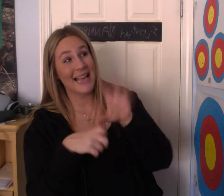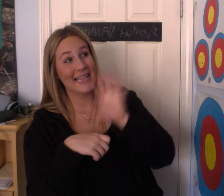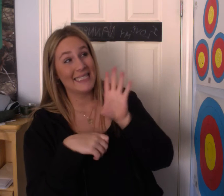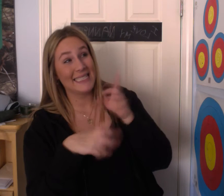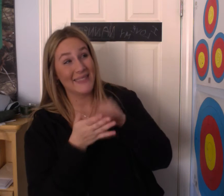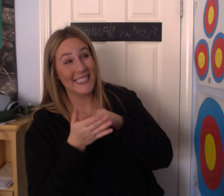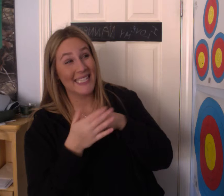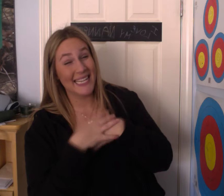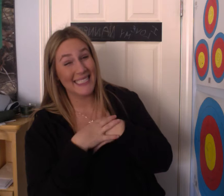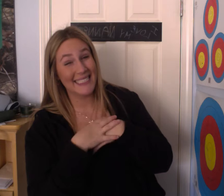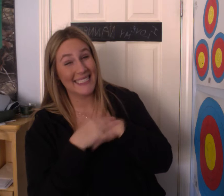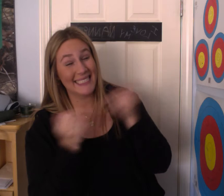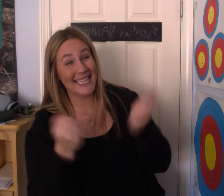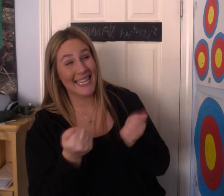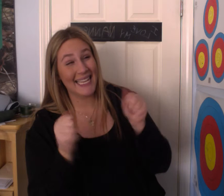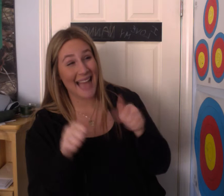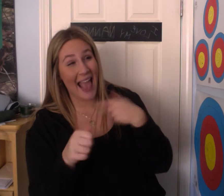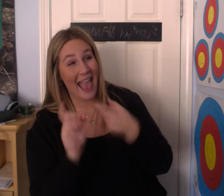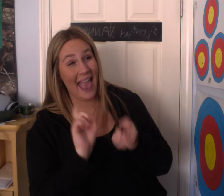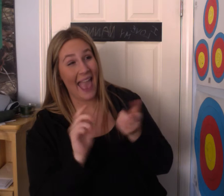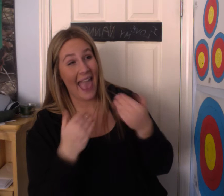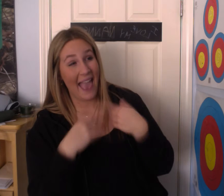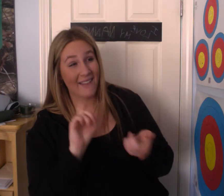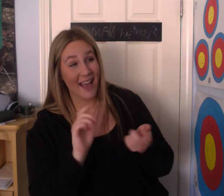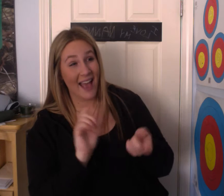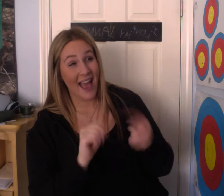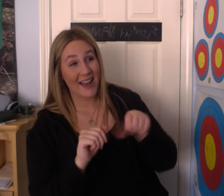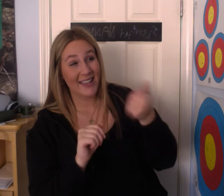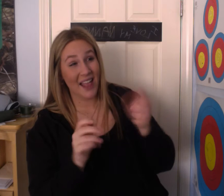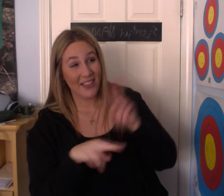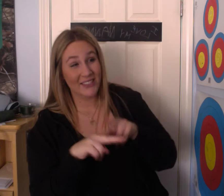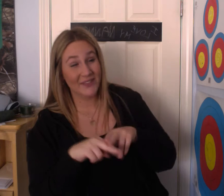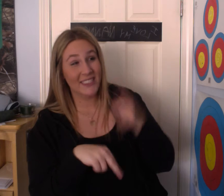excuse me, can I have another chair? And she looked at me and she went, 5, 4, 3, 2,